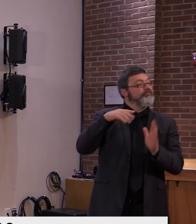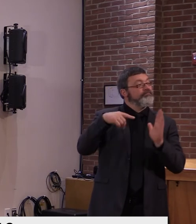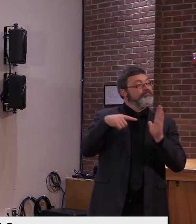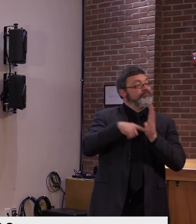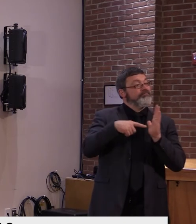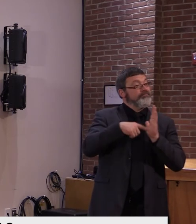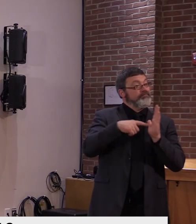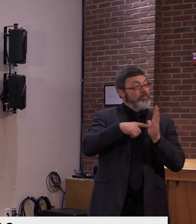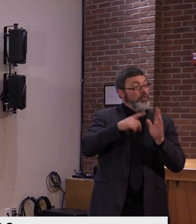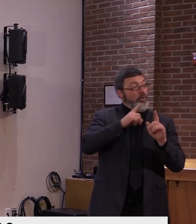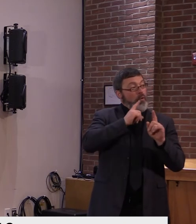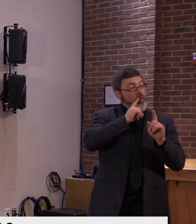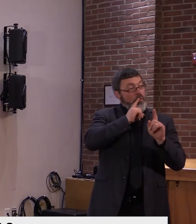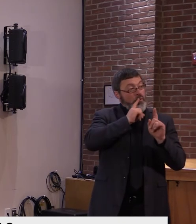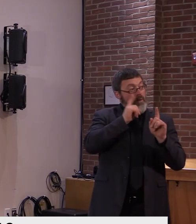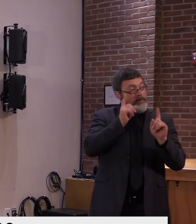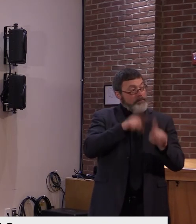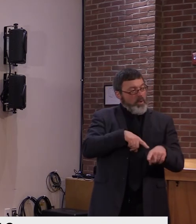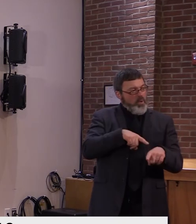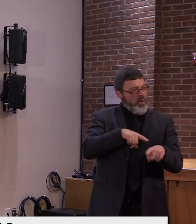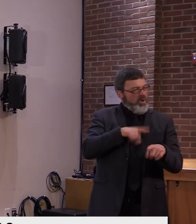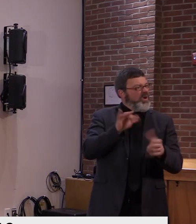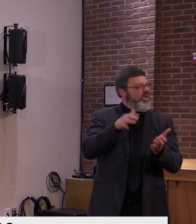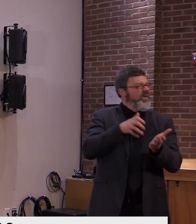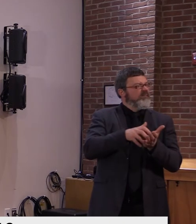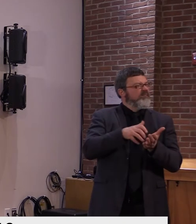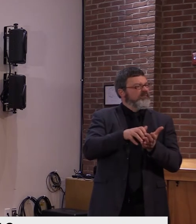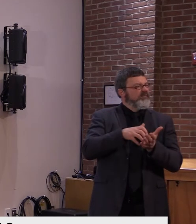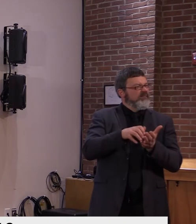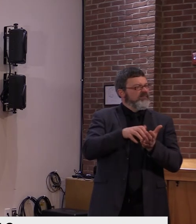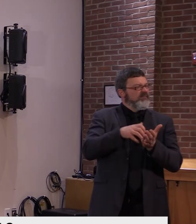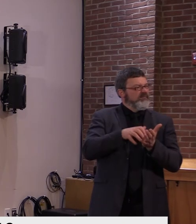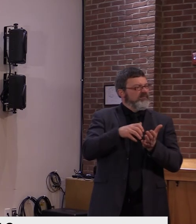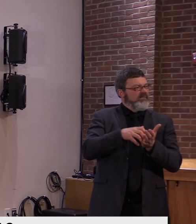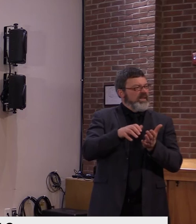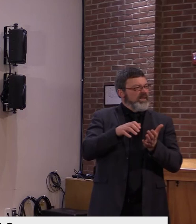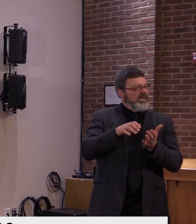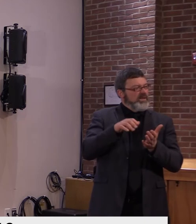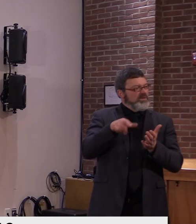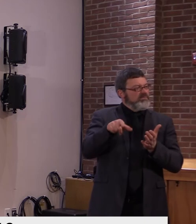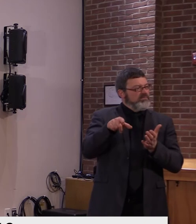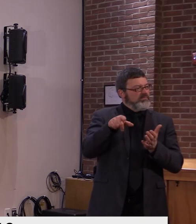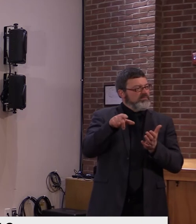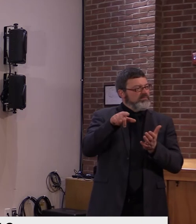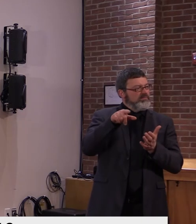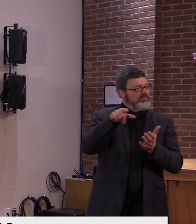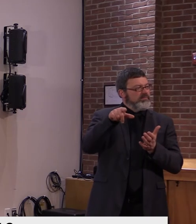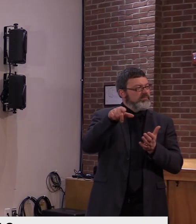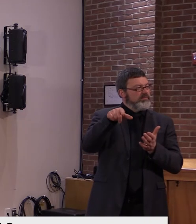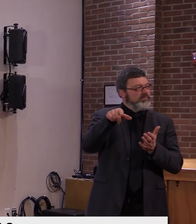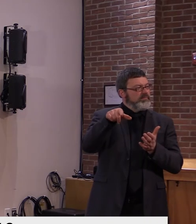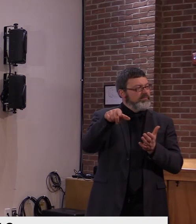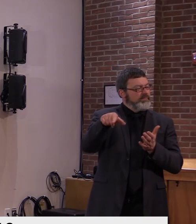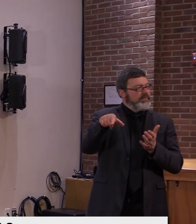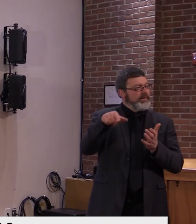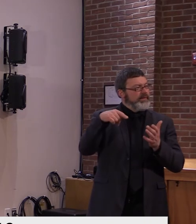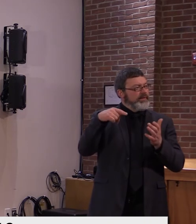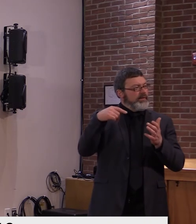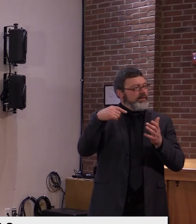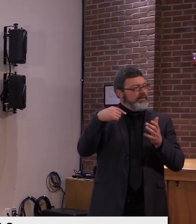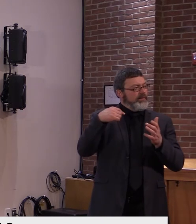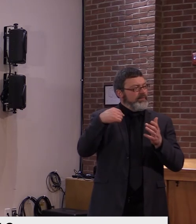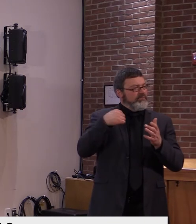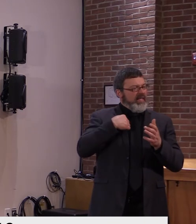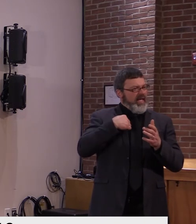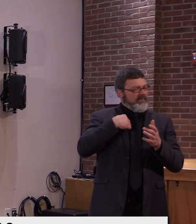consolidation, namely between Castleton and Northern Vermont University, plus obviously giving it